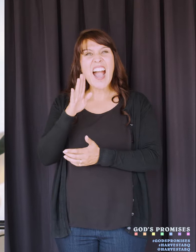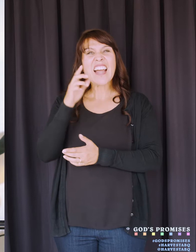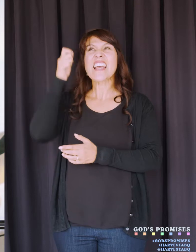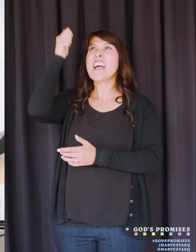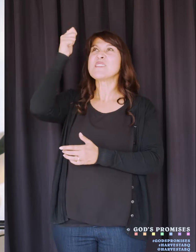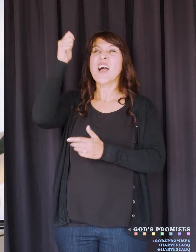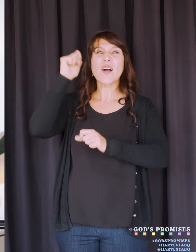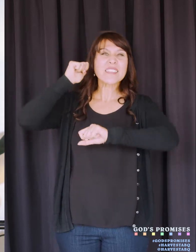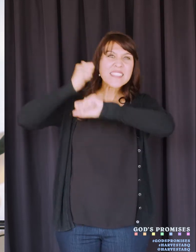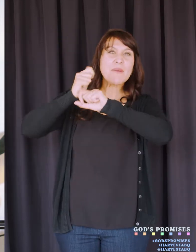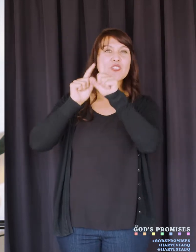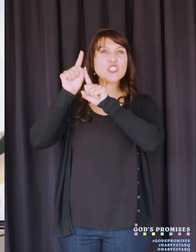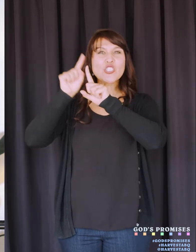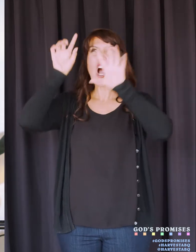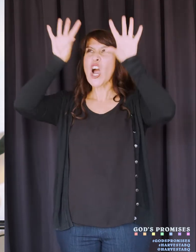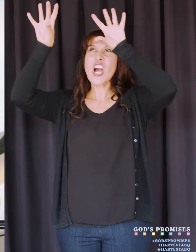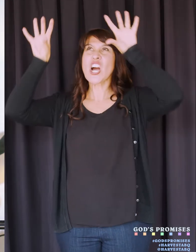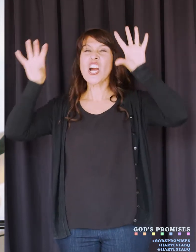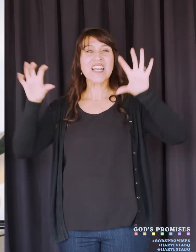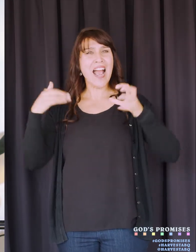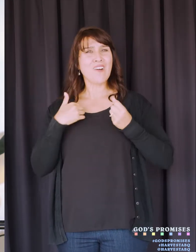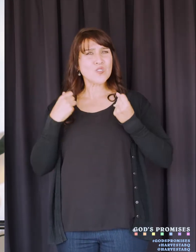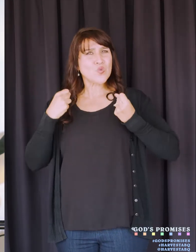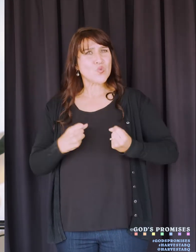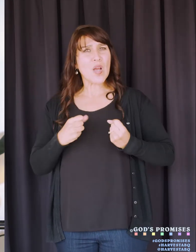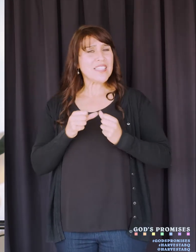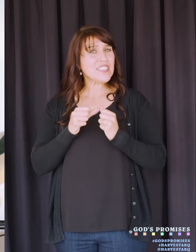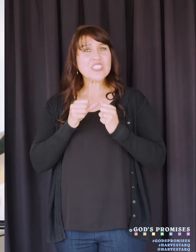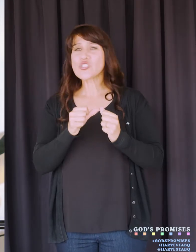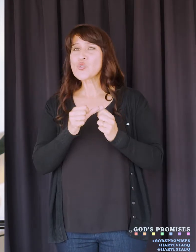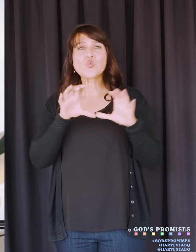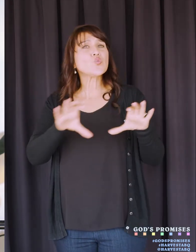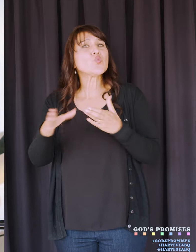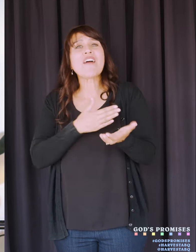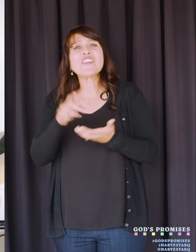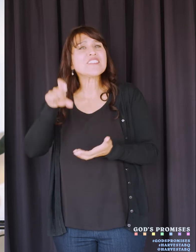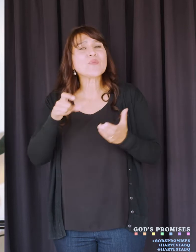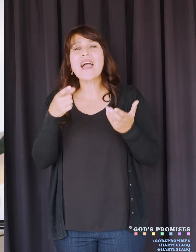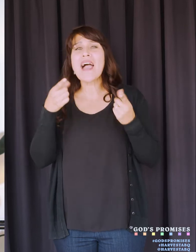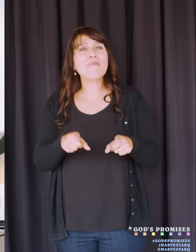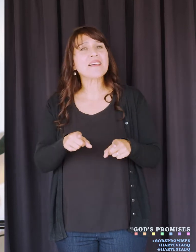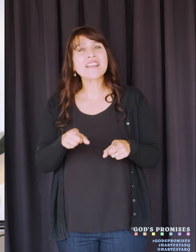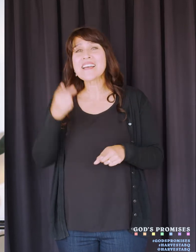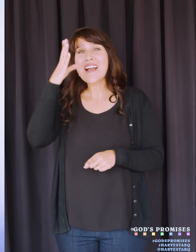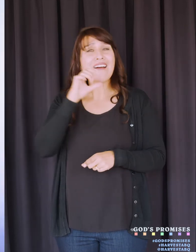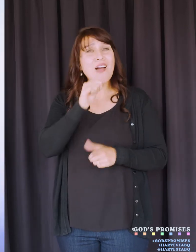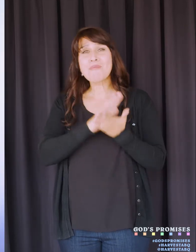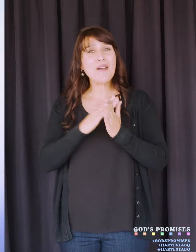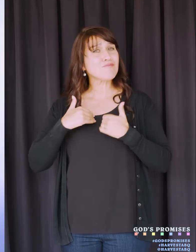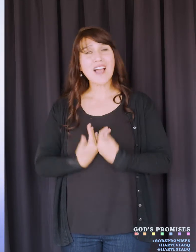the sky, he has the strength to carry out whatever needs to happen. Listen, God does not get